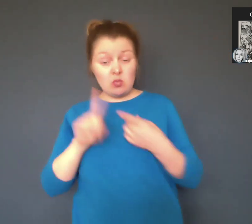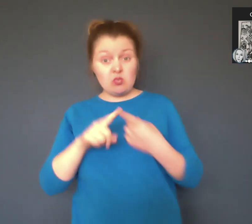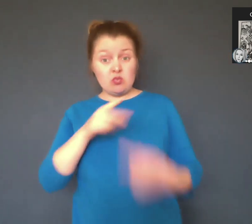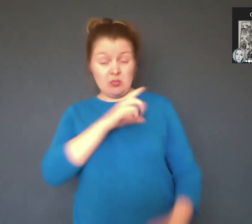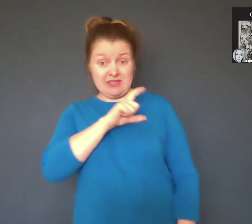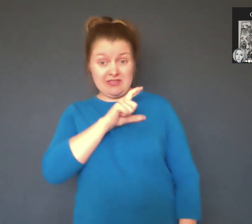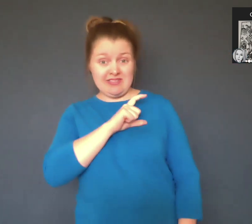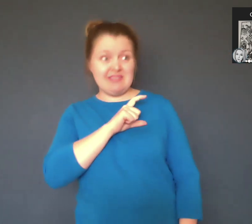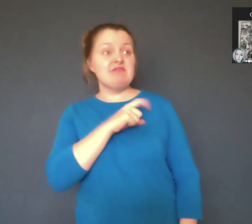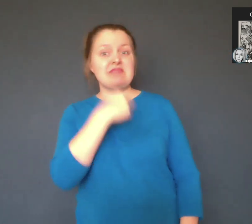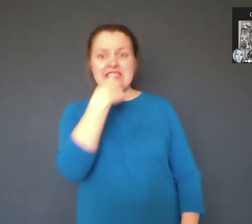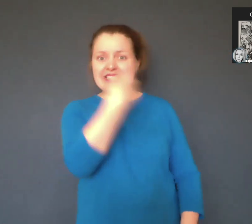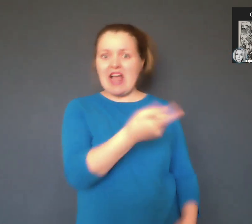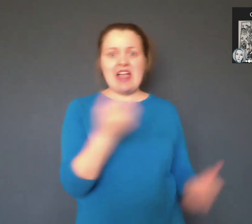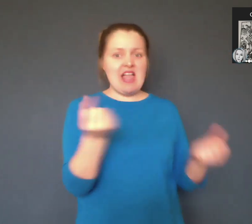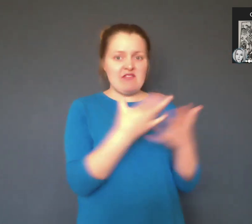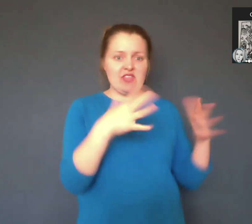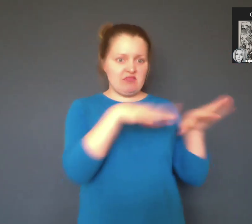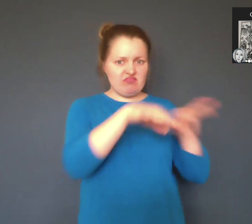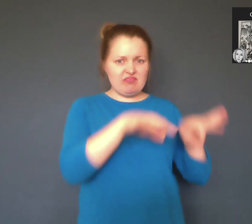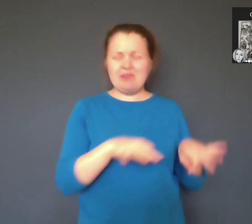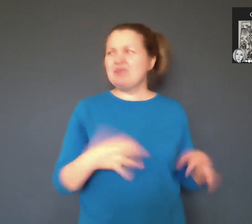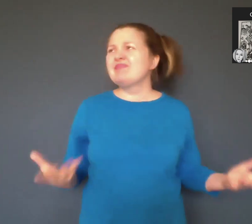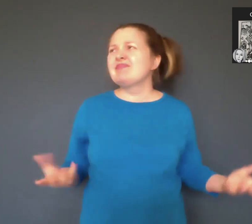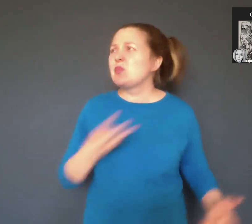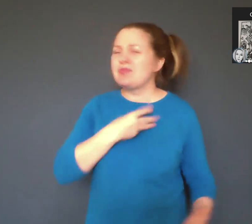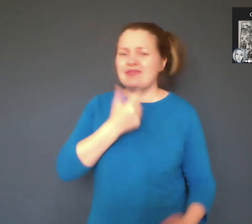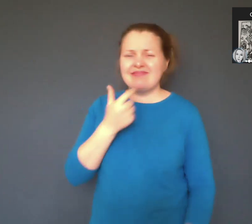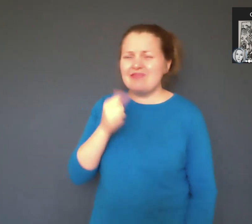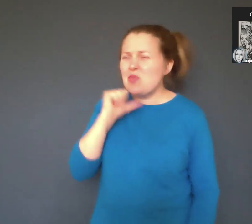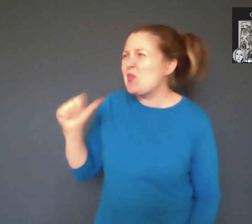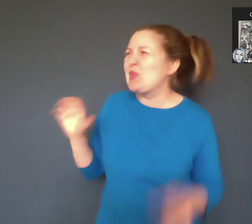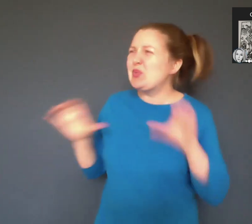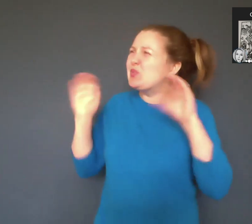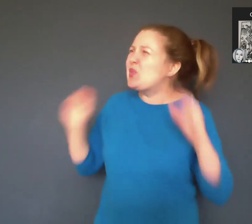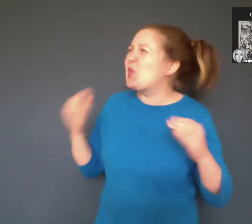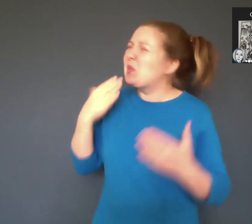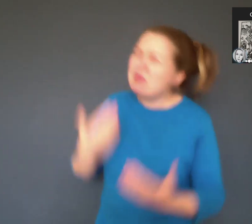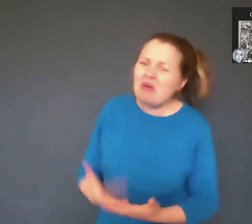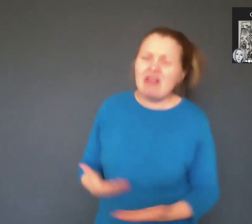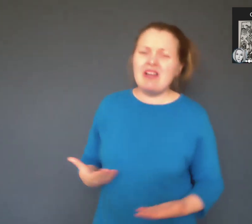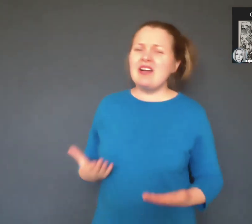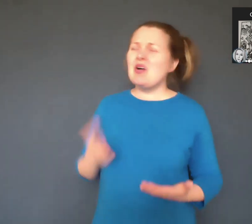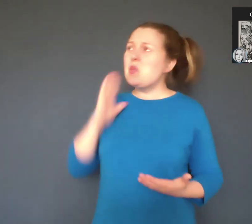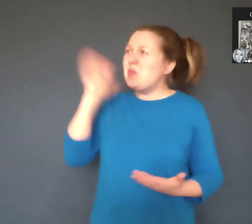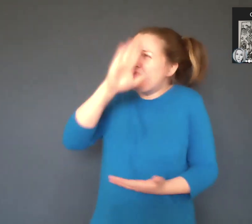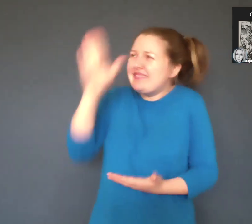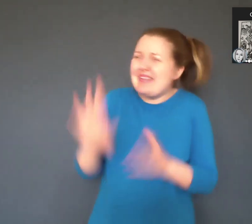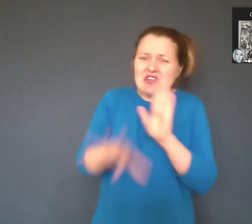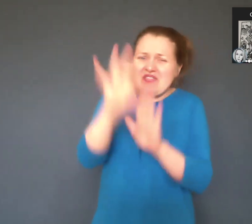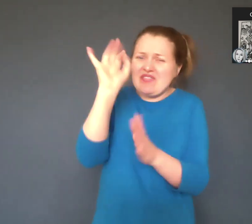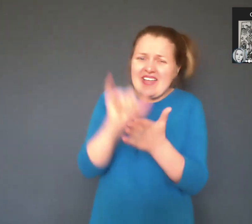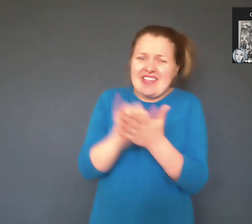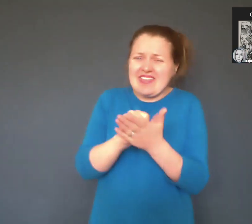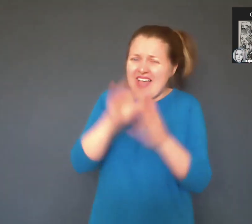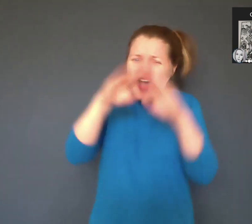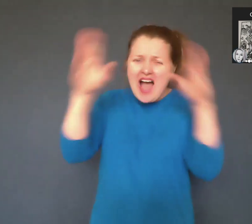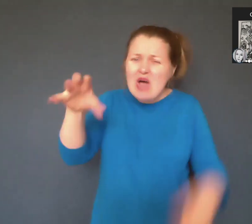despairingly. "They'll never find the house." "You're right," Harvey said. "I went to look for it with my mom and dad, but it was no use. It's